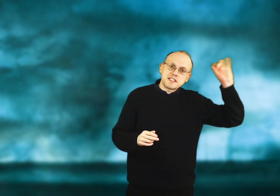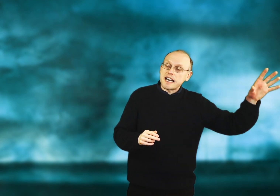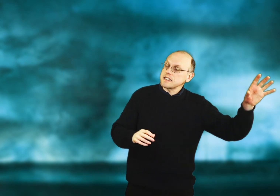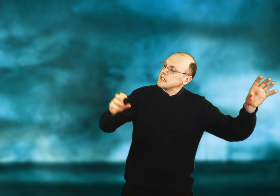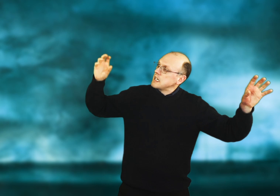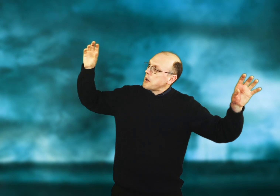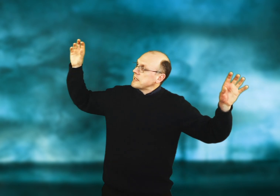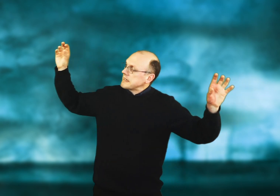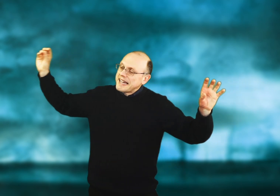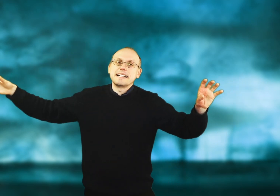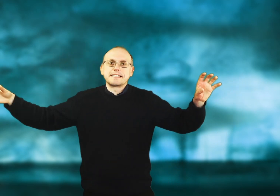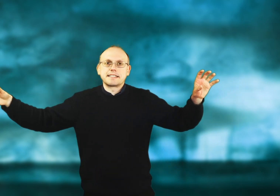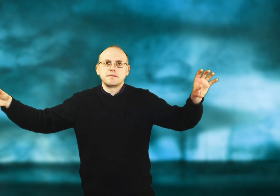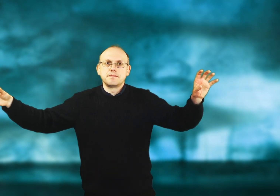starts and when it ends.